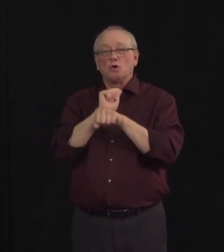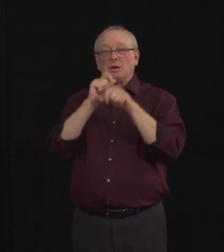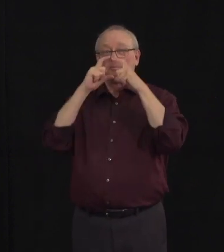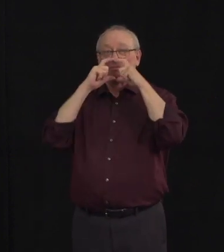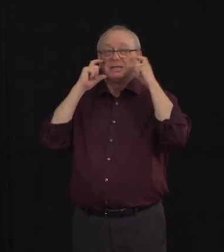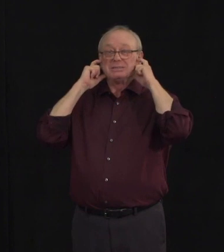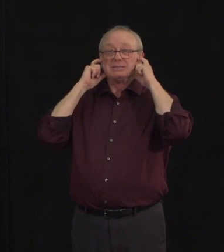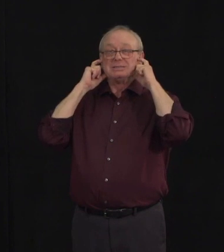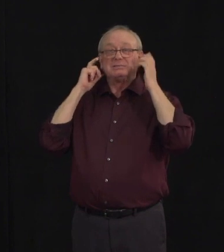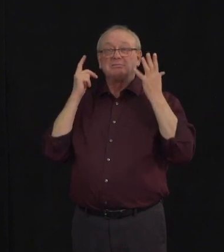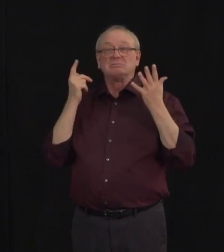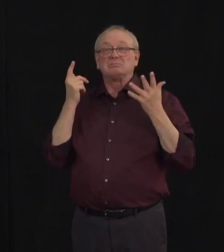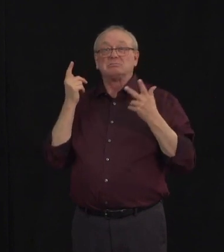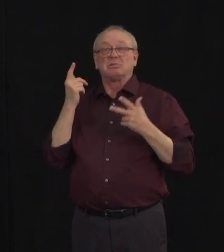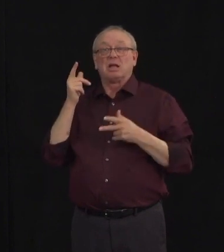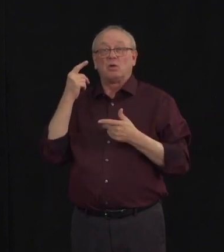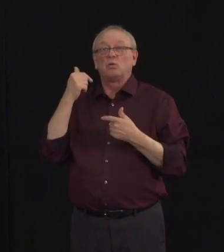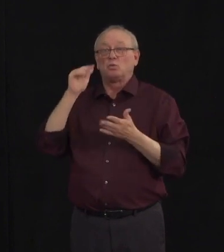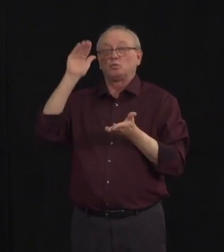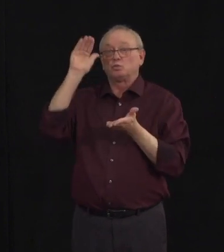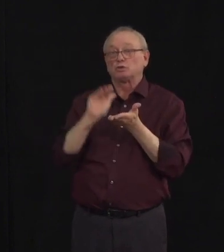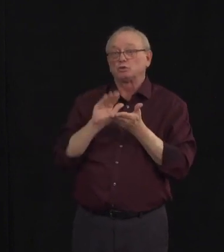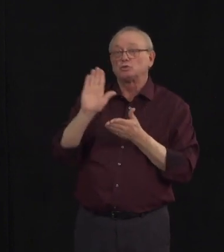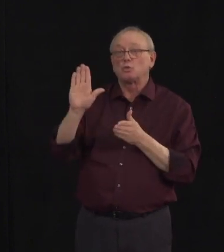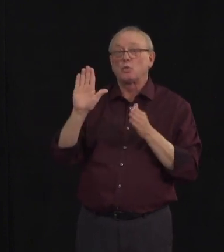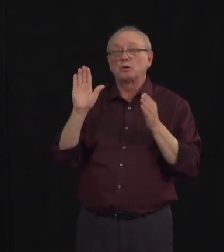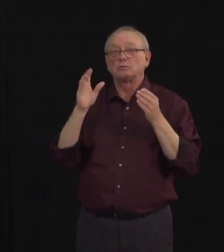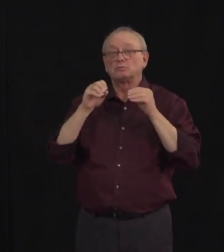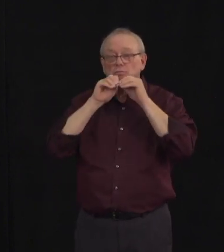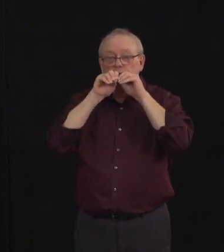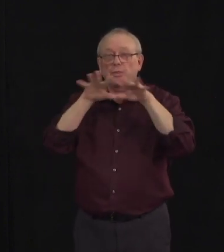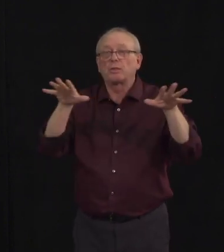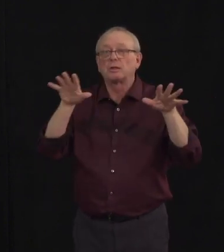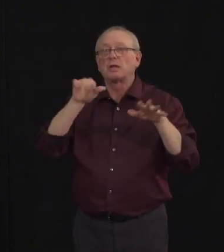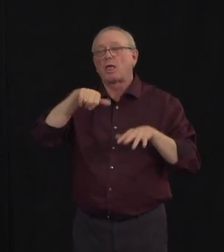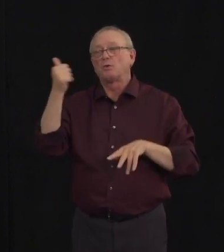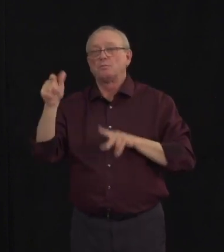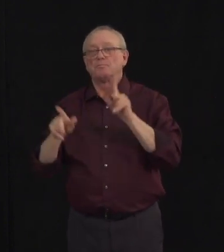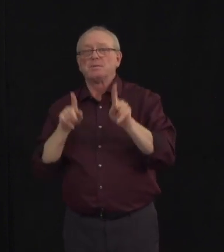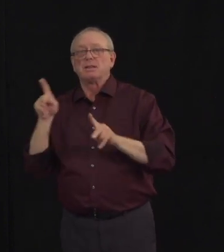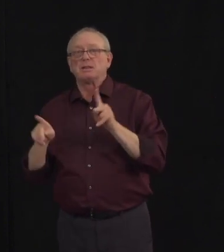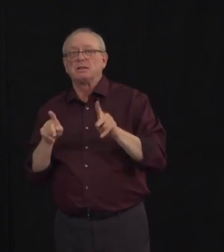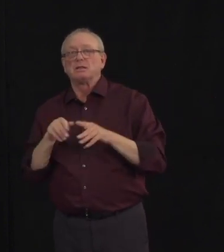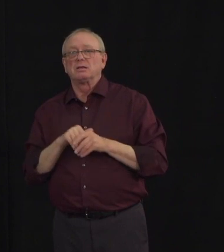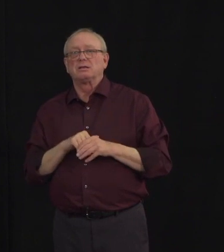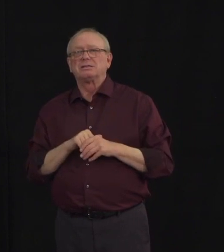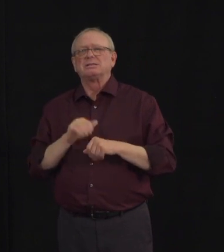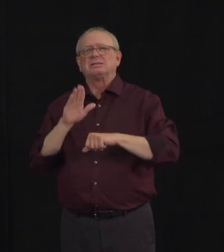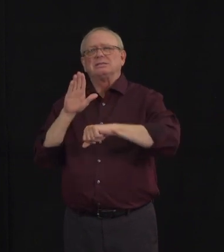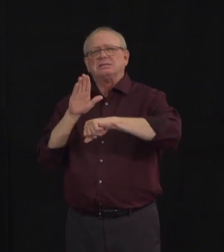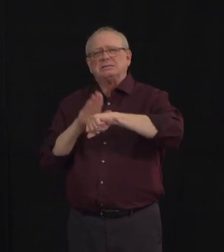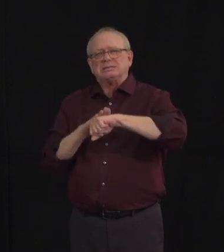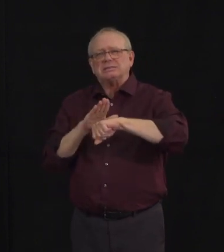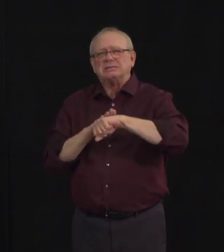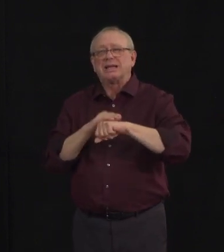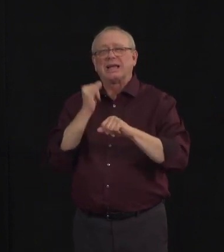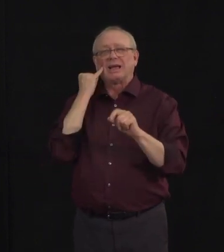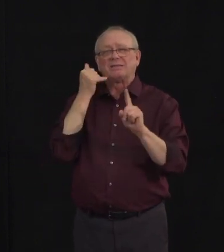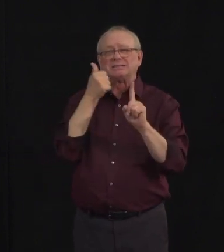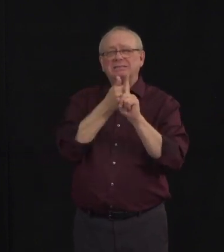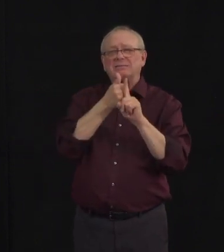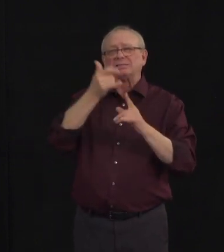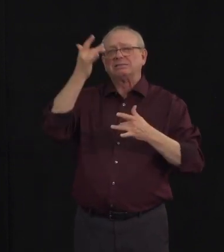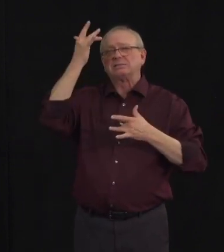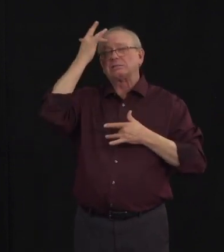Having said that, it's really critical to remember that if you're feeling sick, you should stay home. Wearing a mask is not enough to